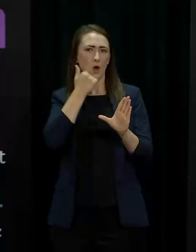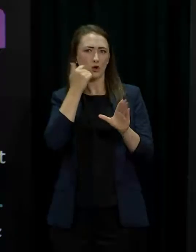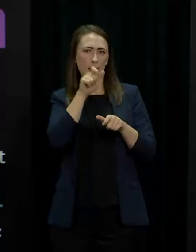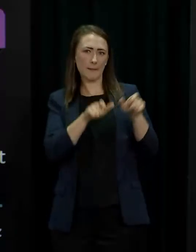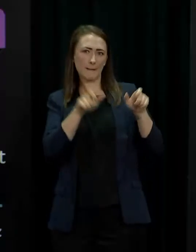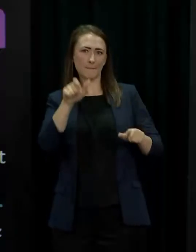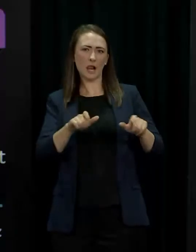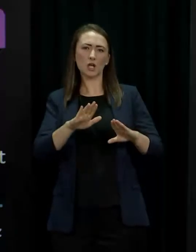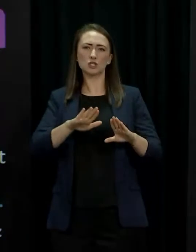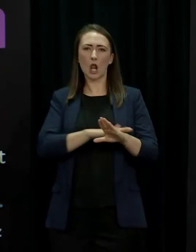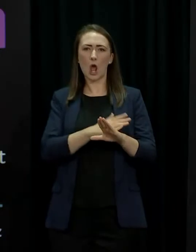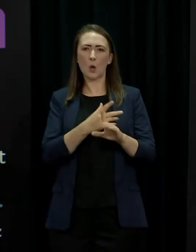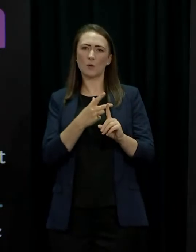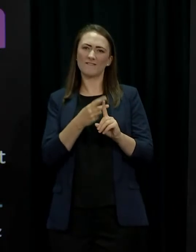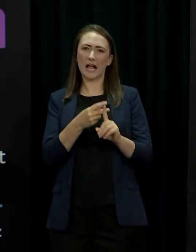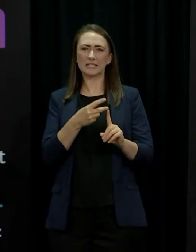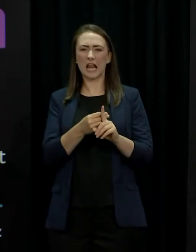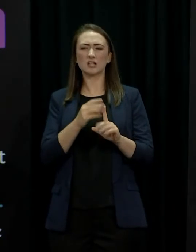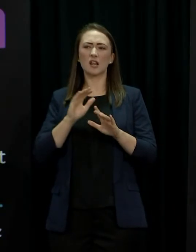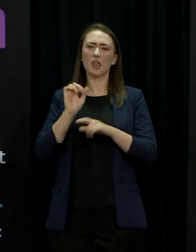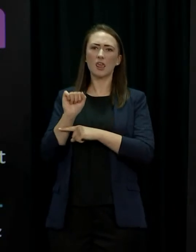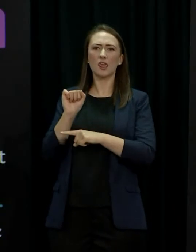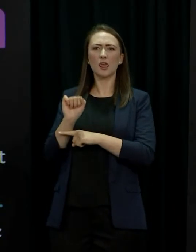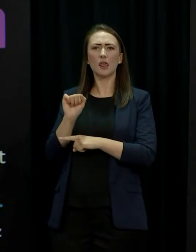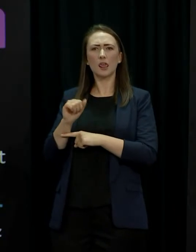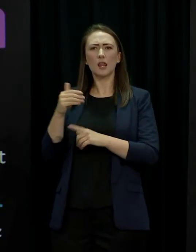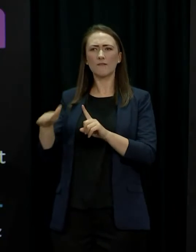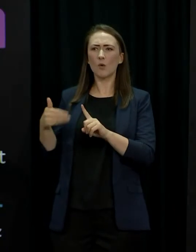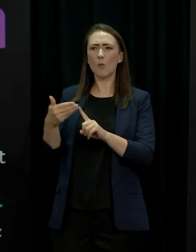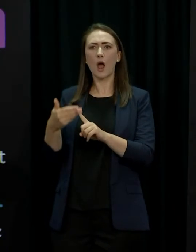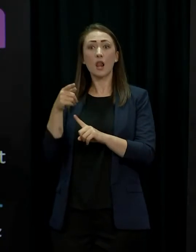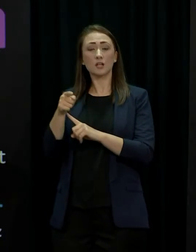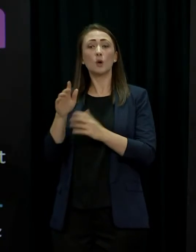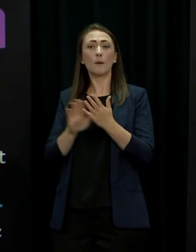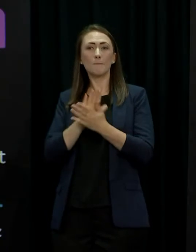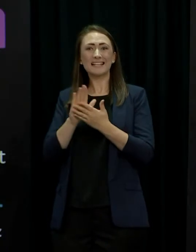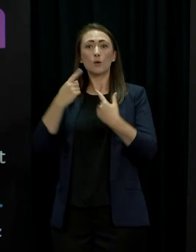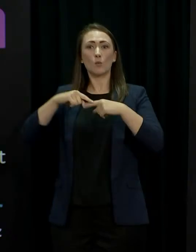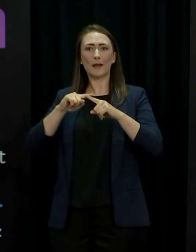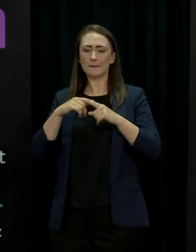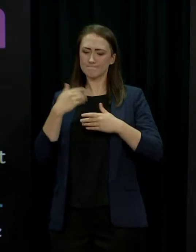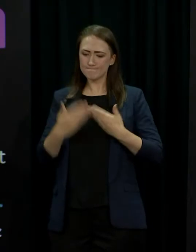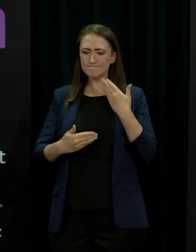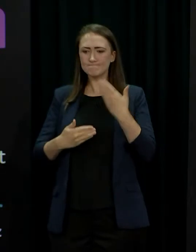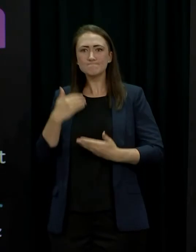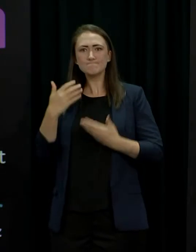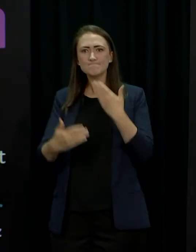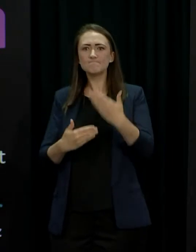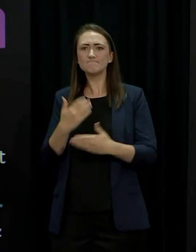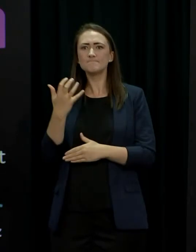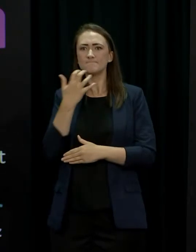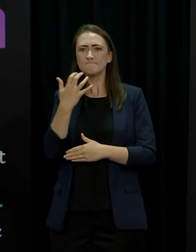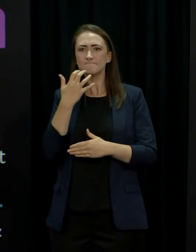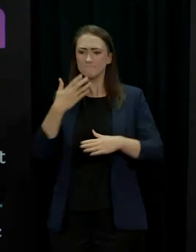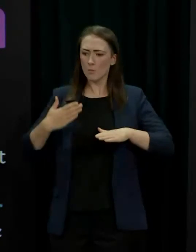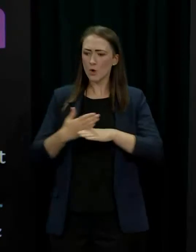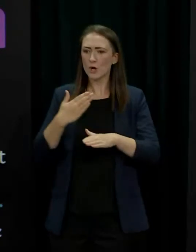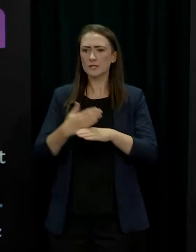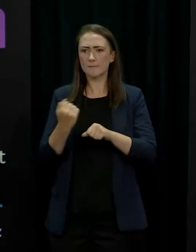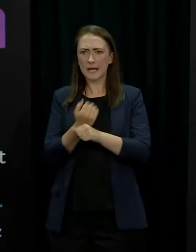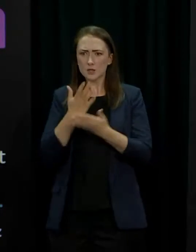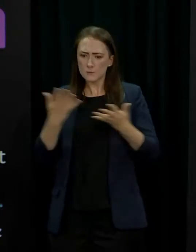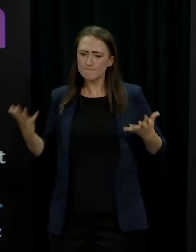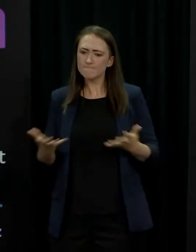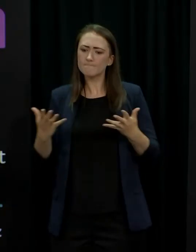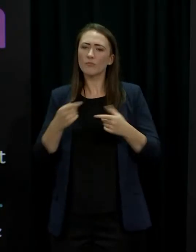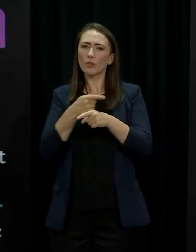our vaccination program, but we kept going at it, and those providers kept going, and they just put every effort in. So I'm